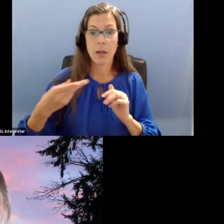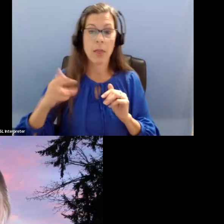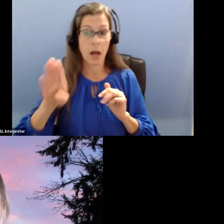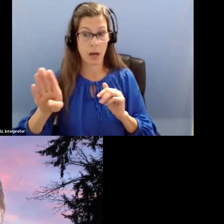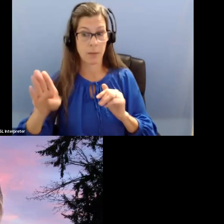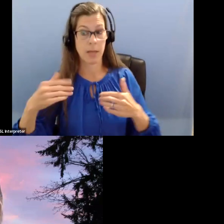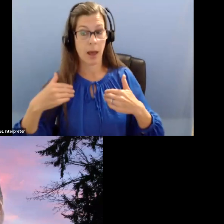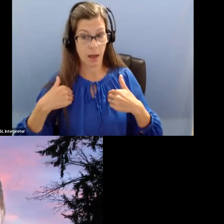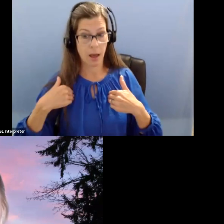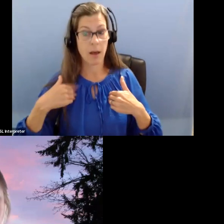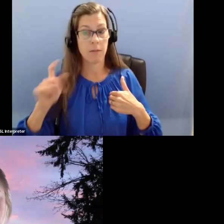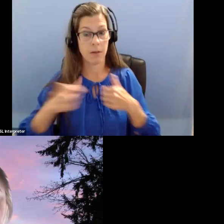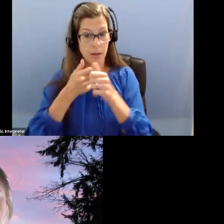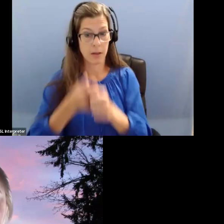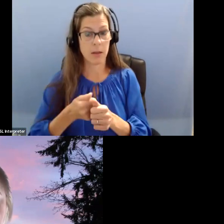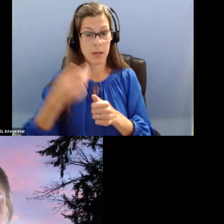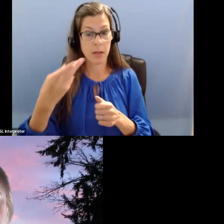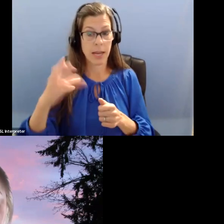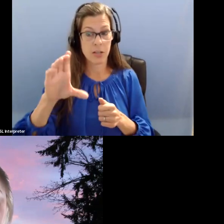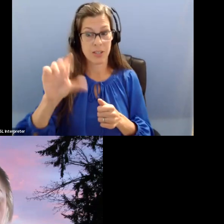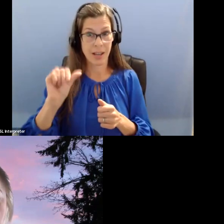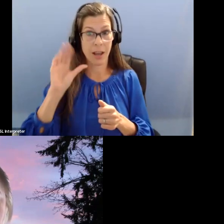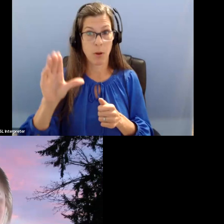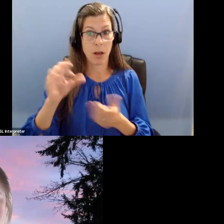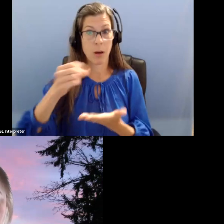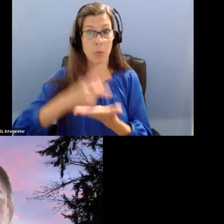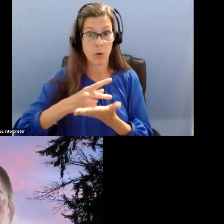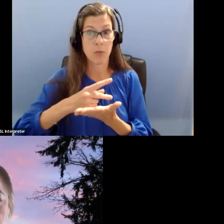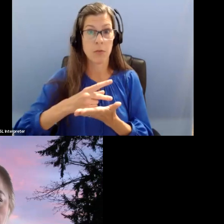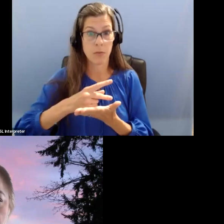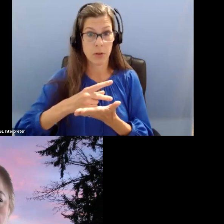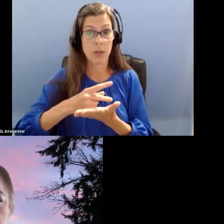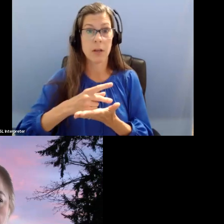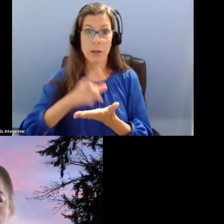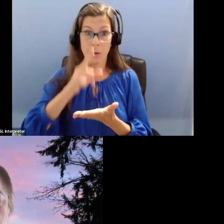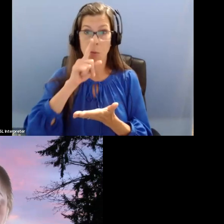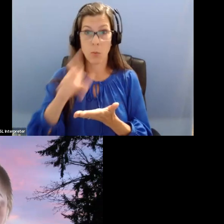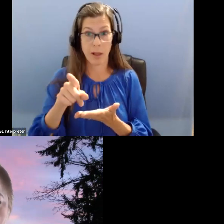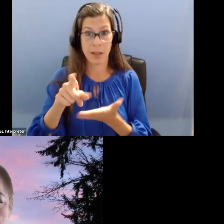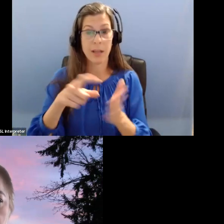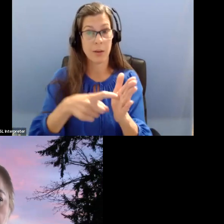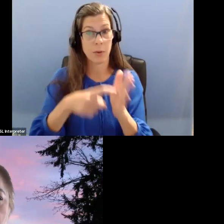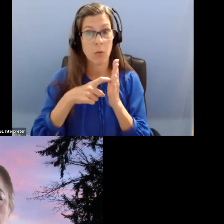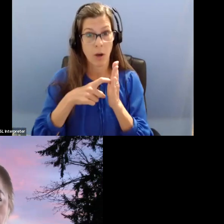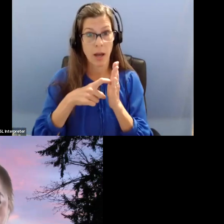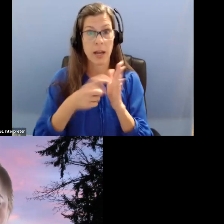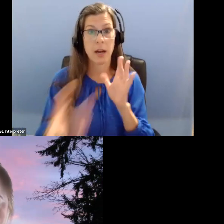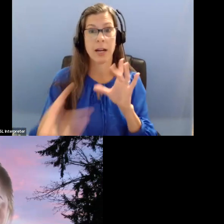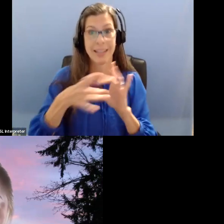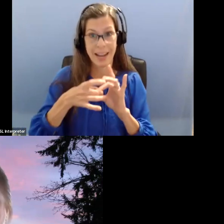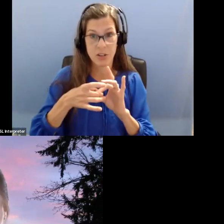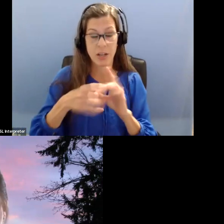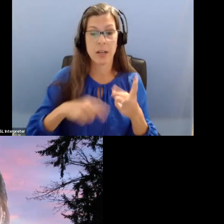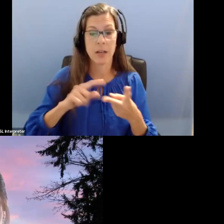have, that HCA will approve, and really making sure that we have that connection, we have the